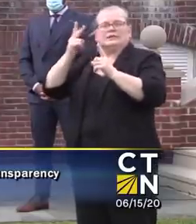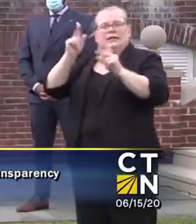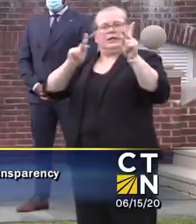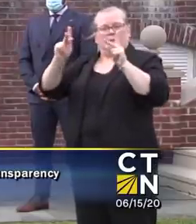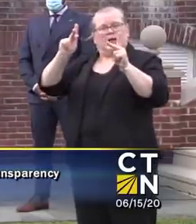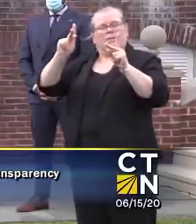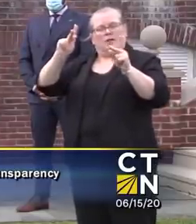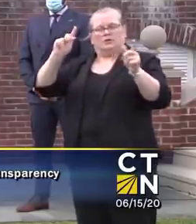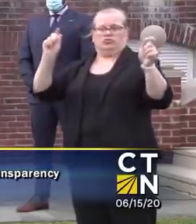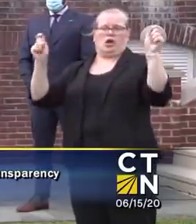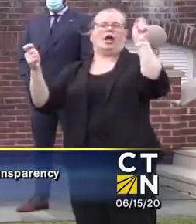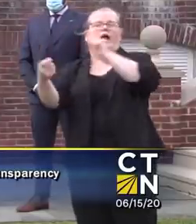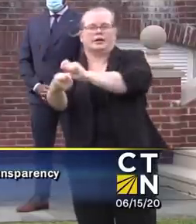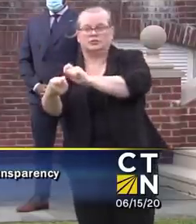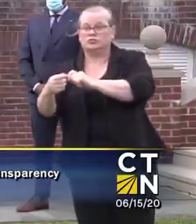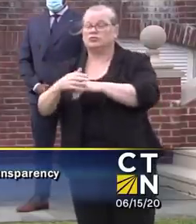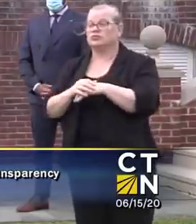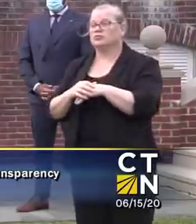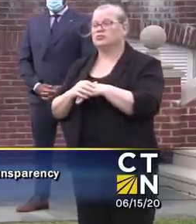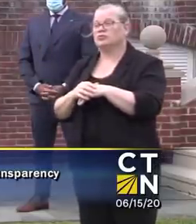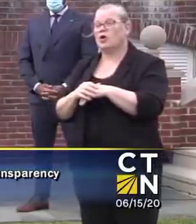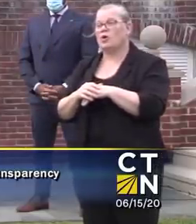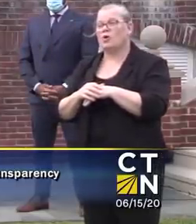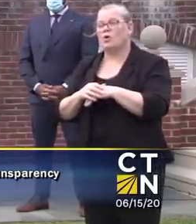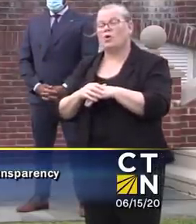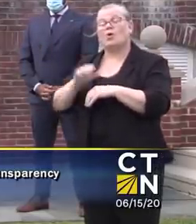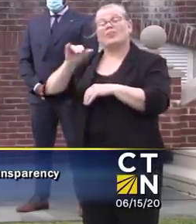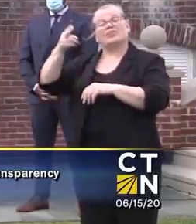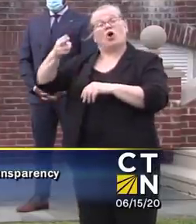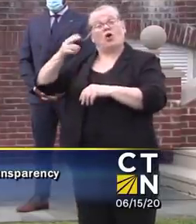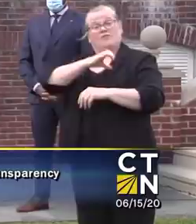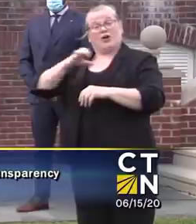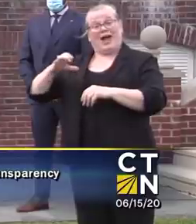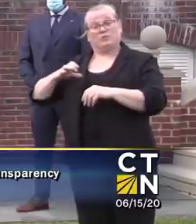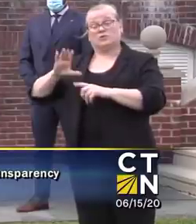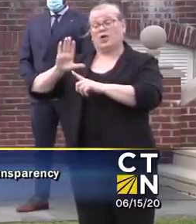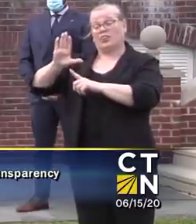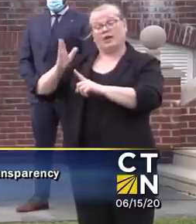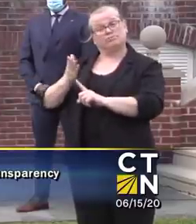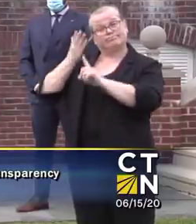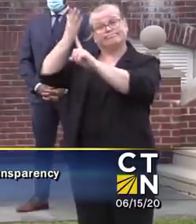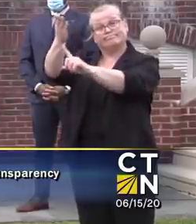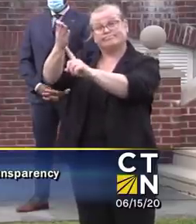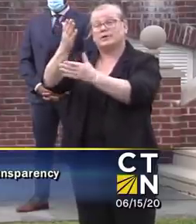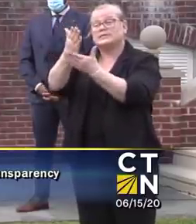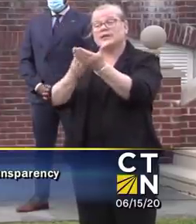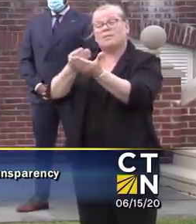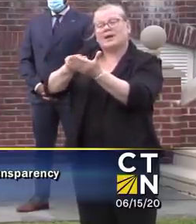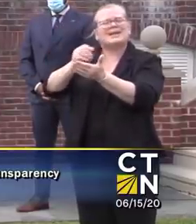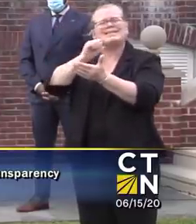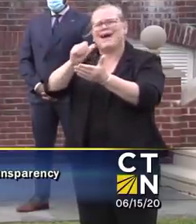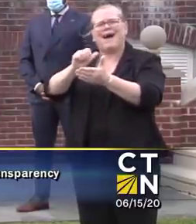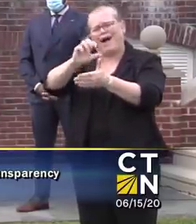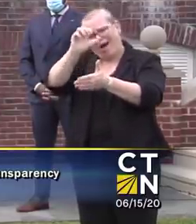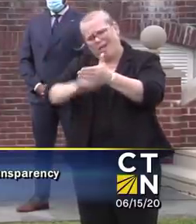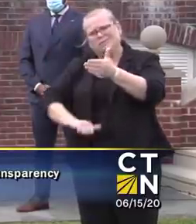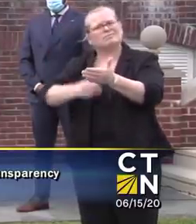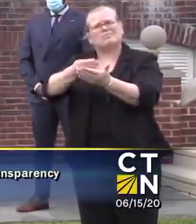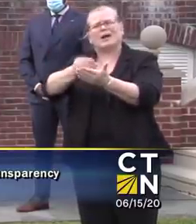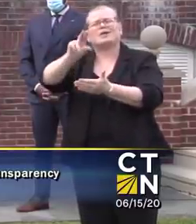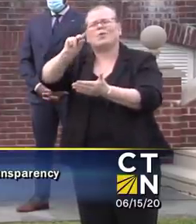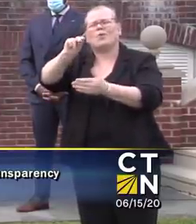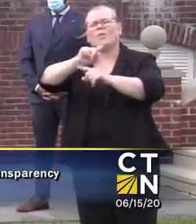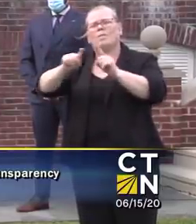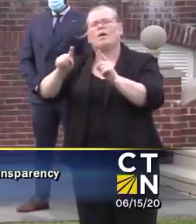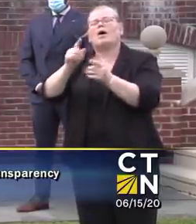forth legislation that would not defund, but reallocate and shift some finances around. And I think other city councils